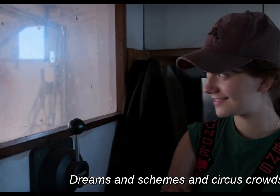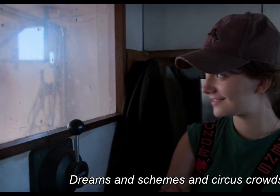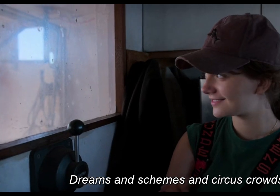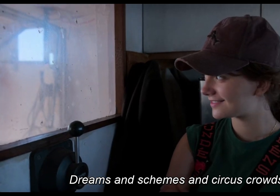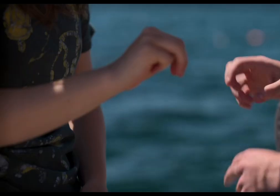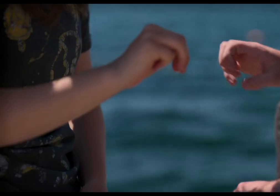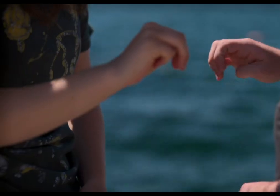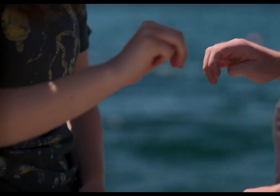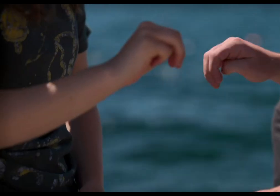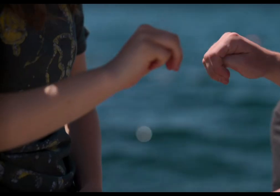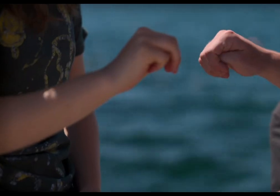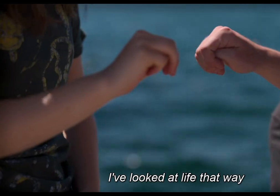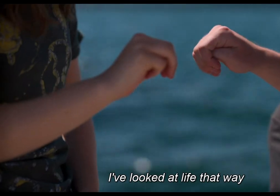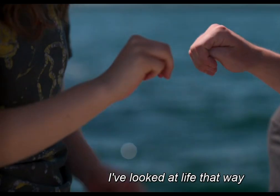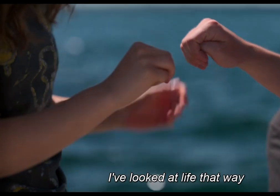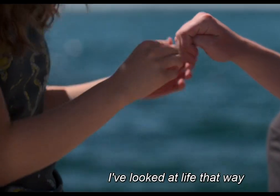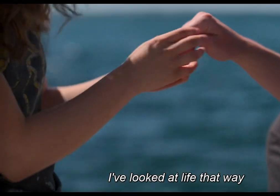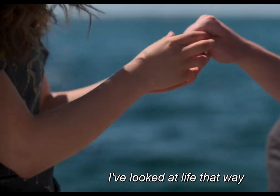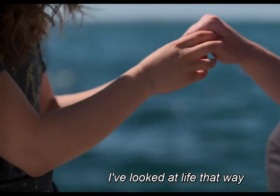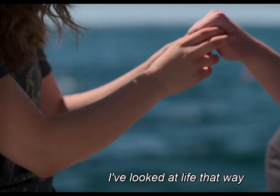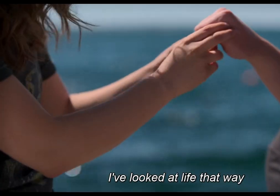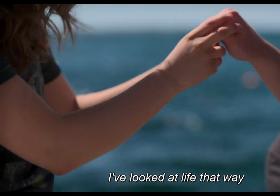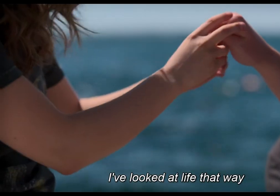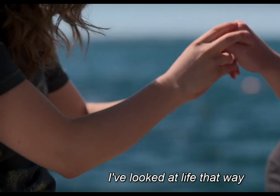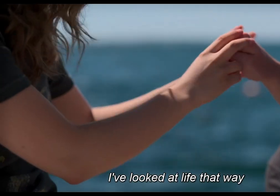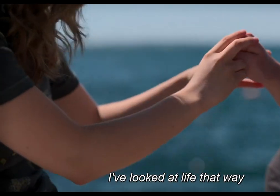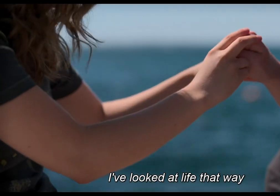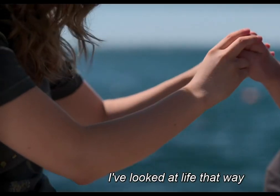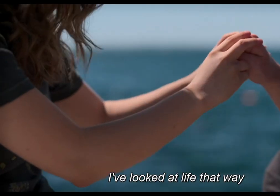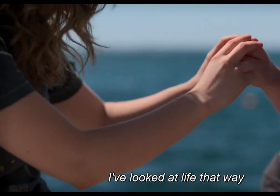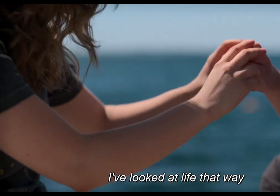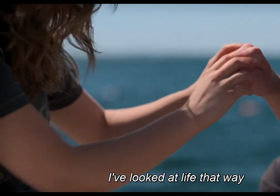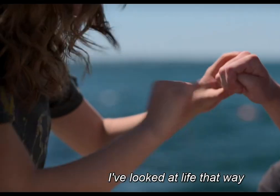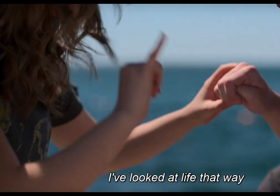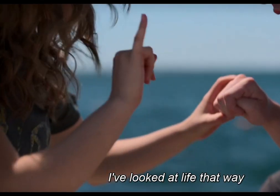I've looked at love I've that way